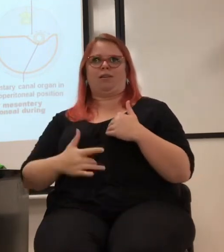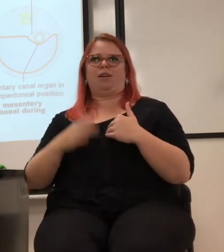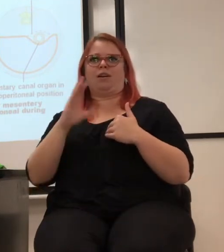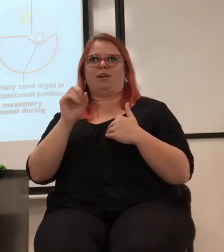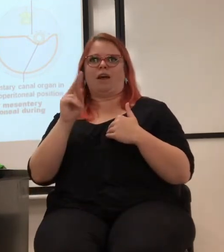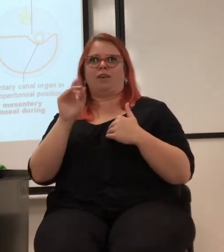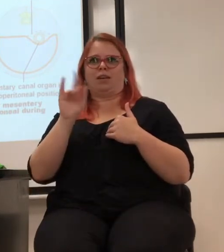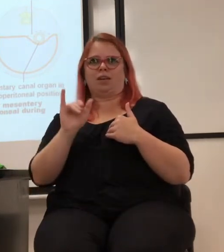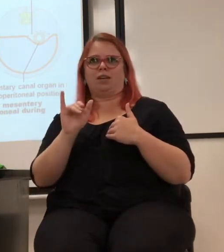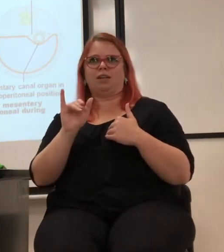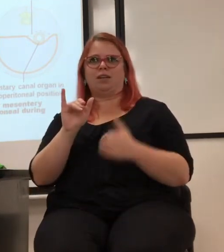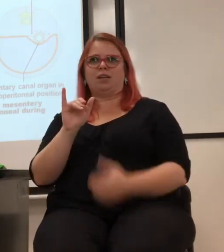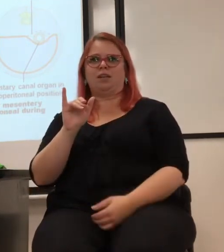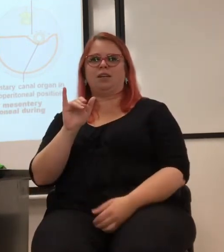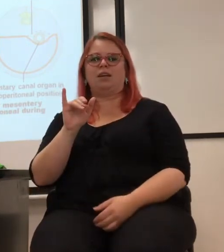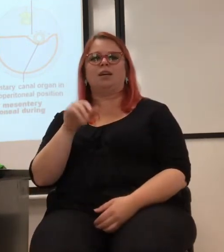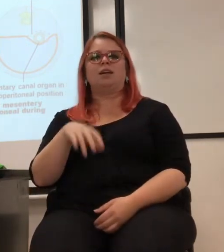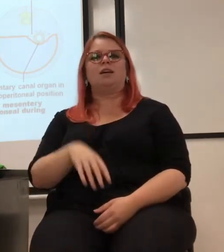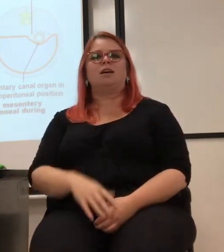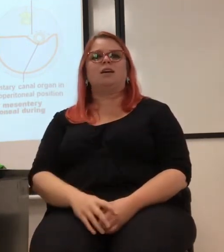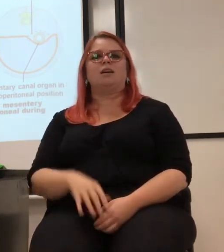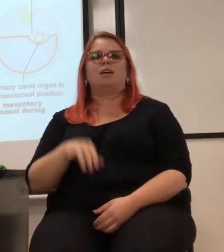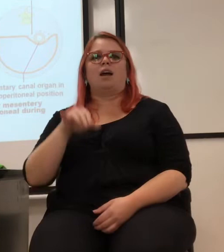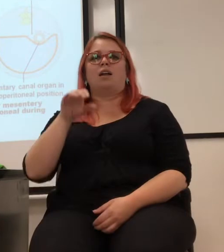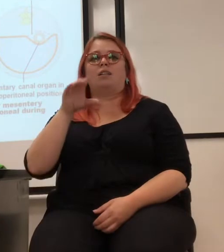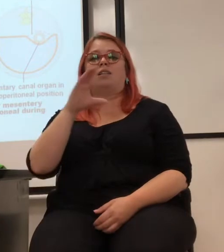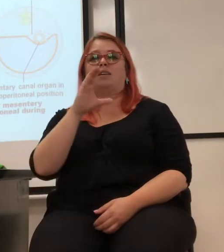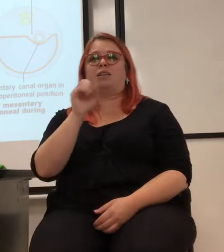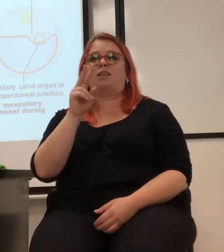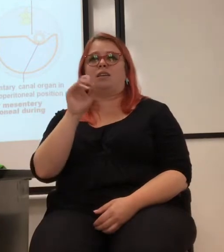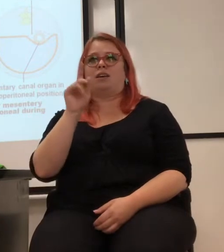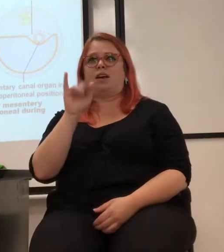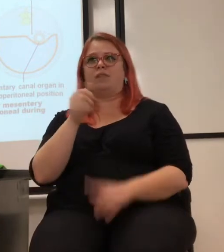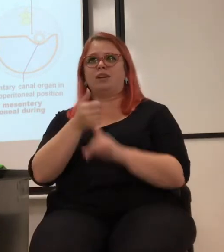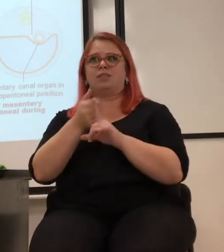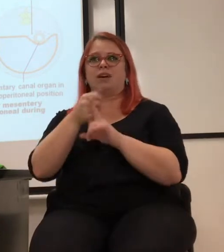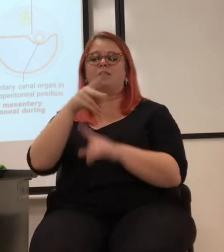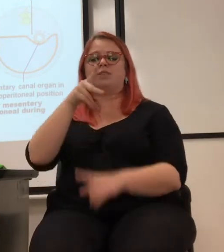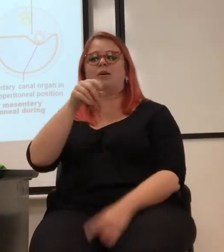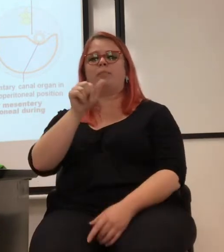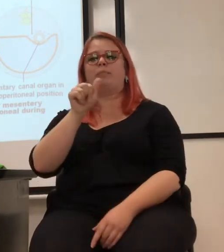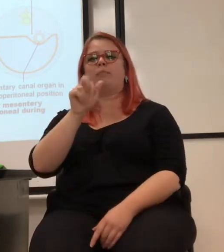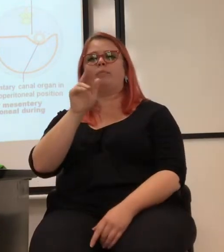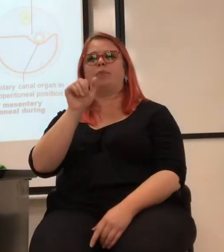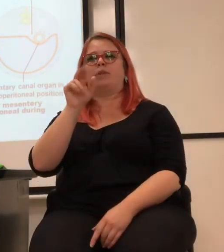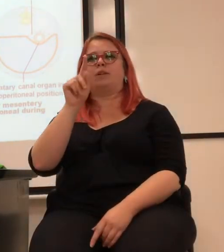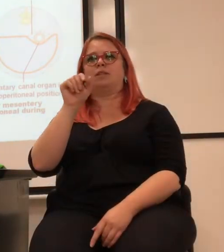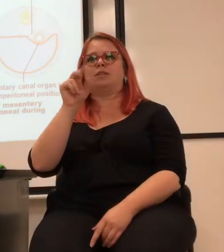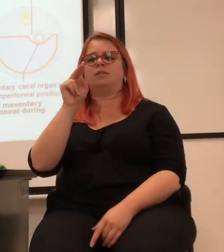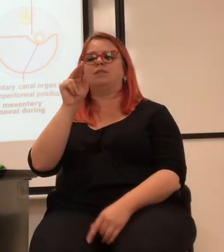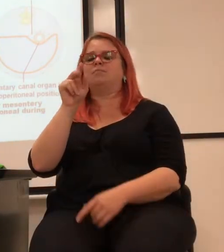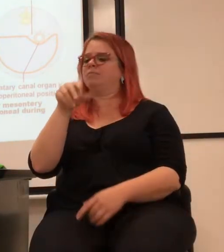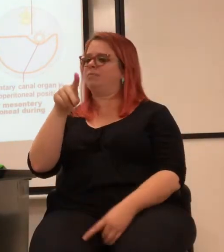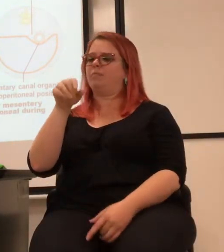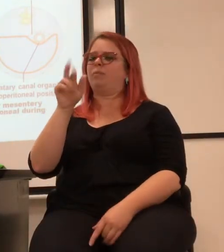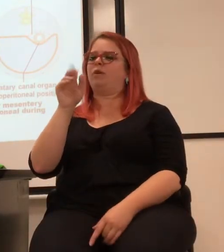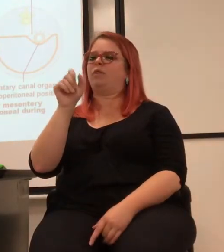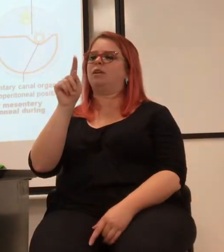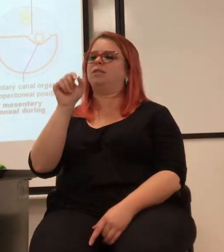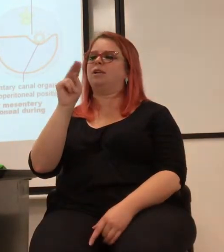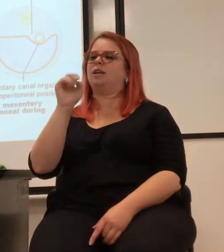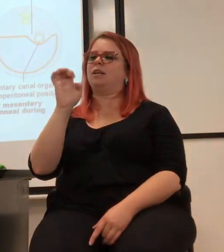And the body cavity is it's the peritoneum, right? I'll just say body cavity.